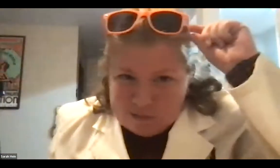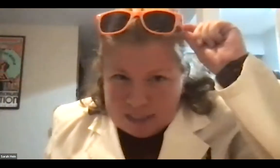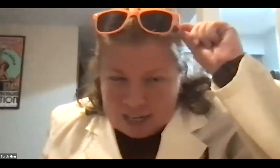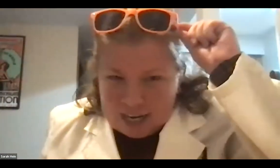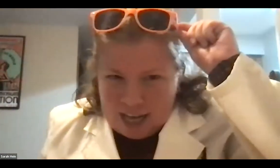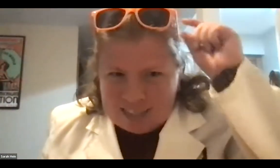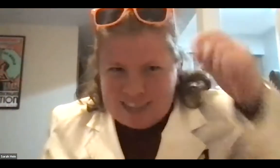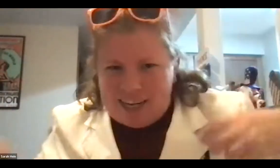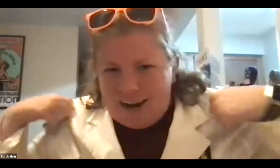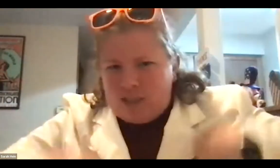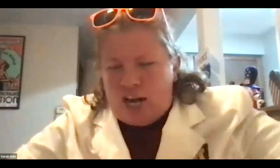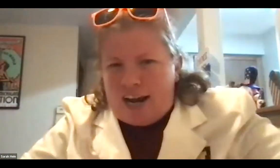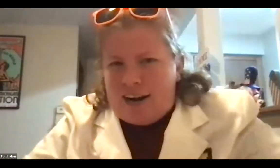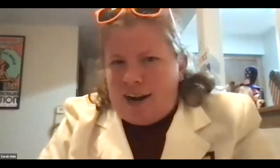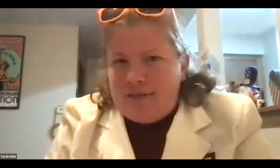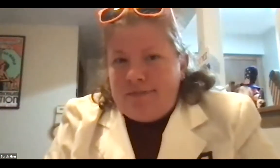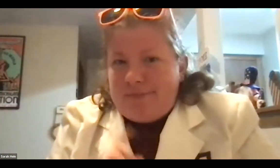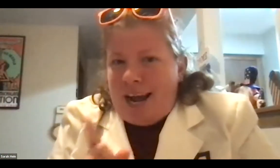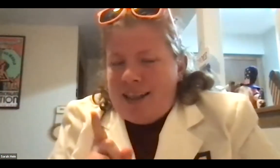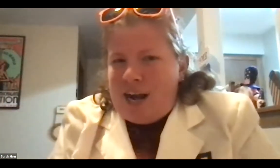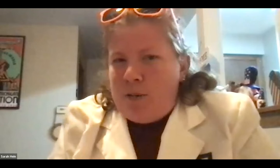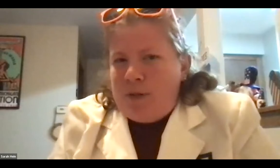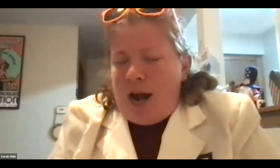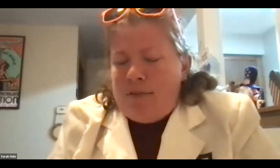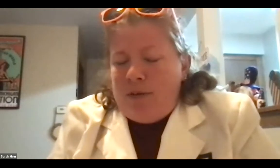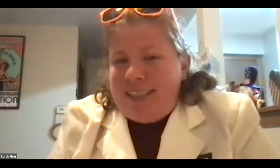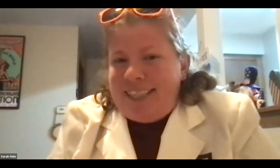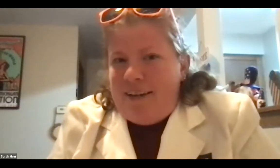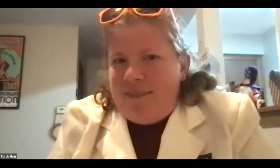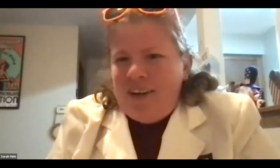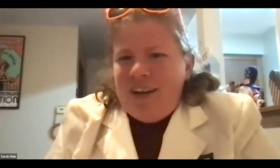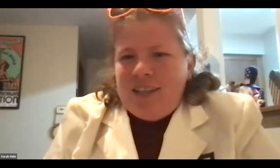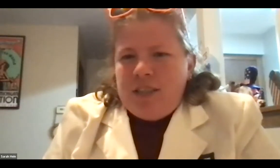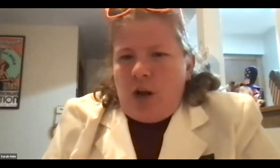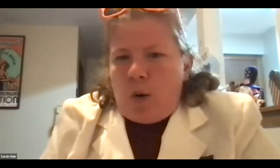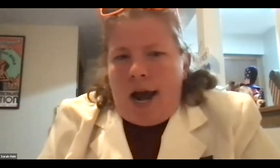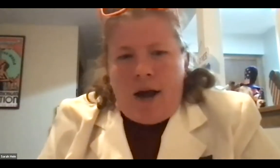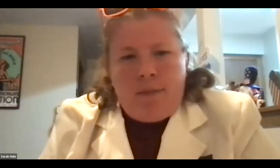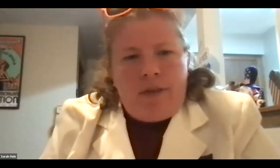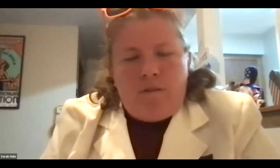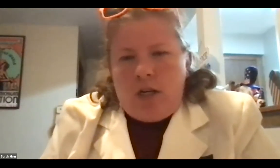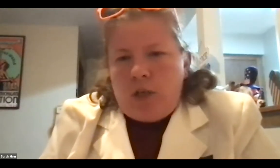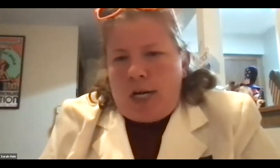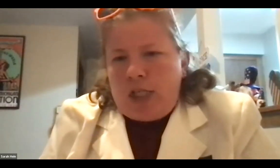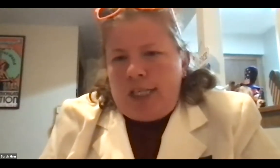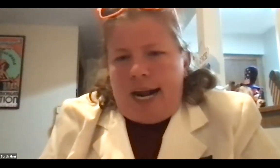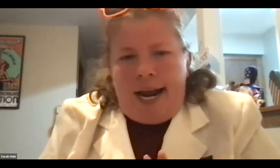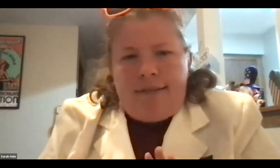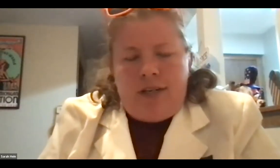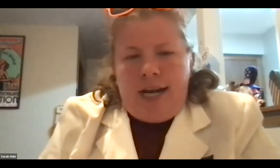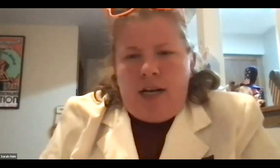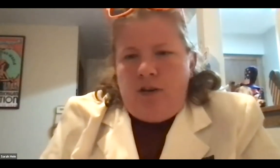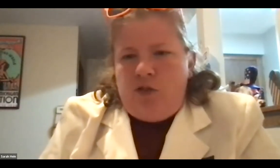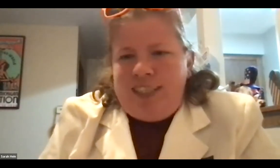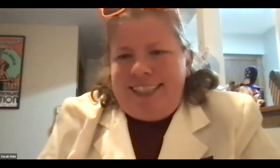I have my sunglasses and have a jacket on. I think I'm gonna be safe. So the first question that I